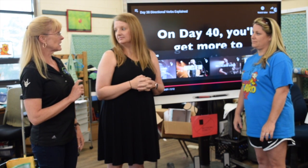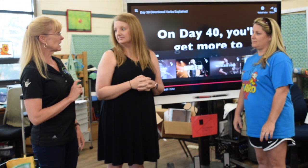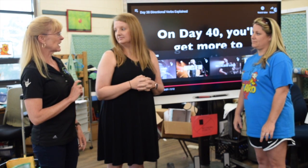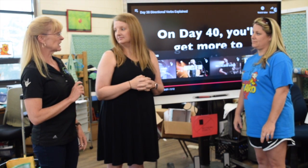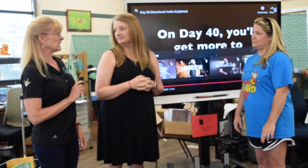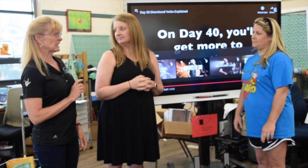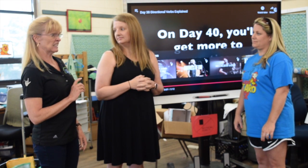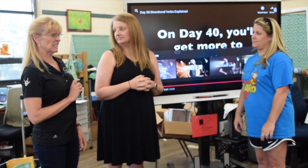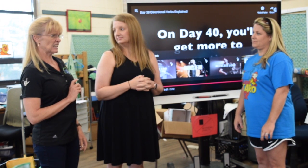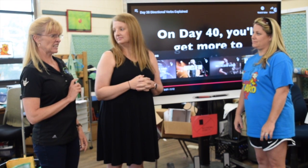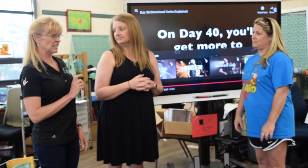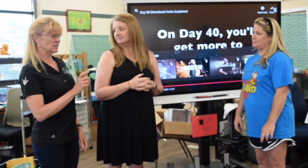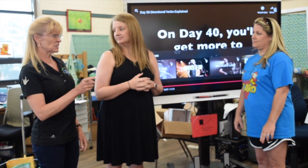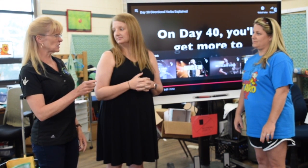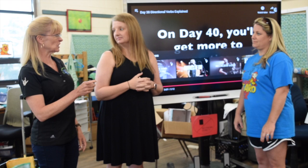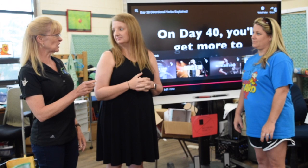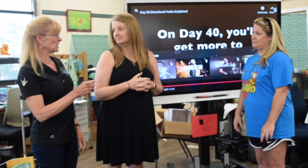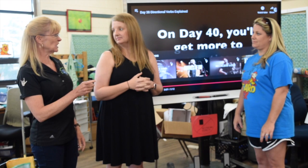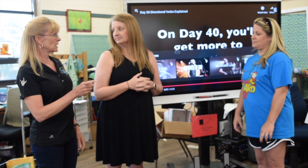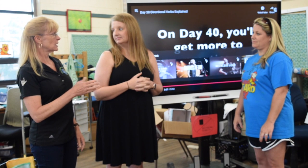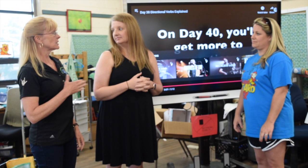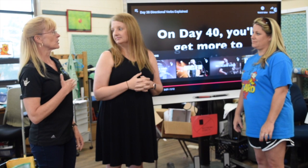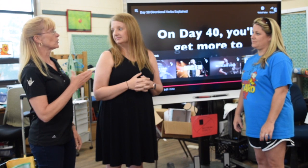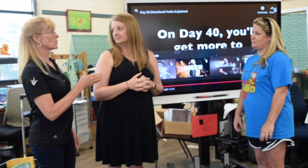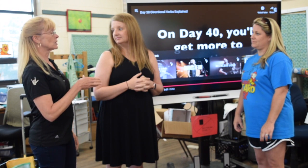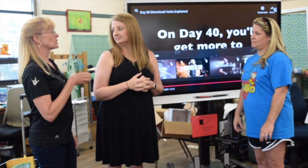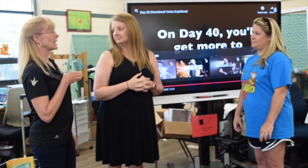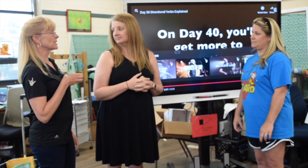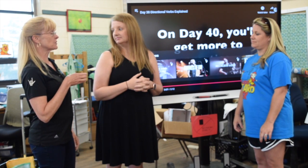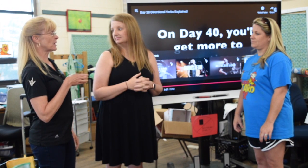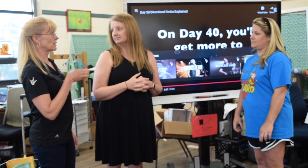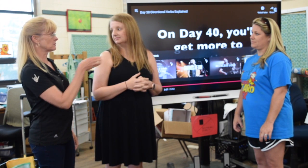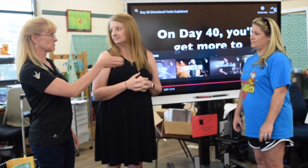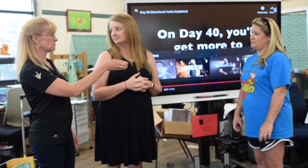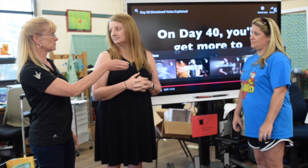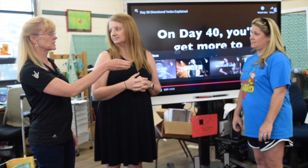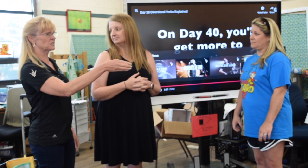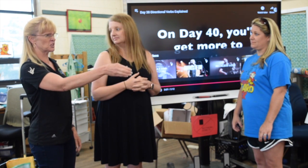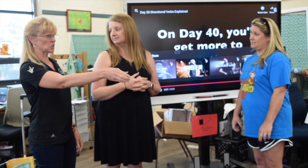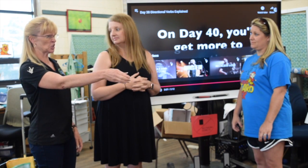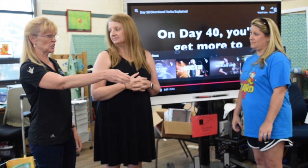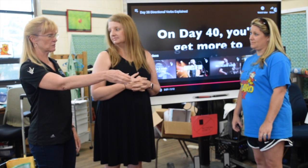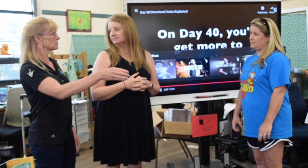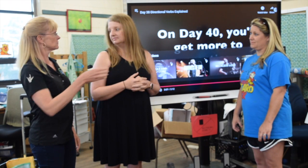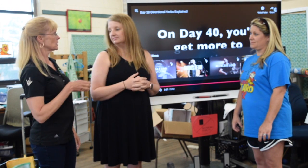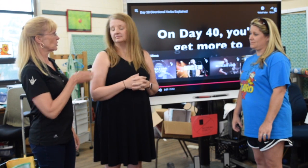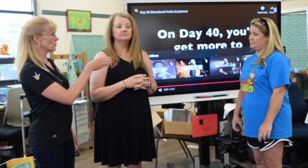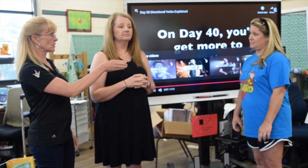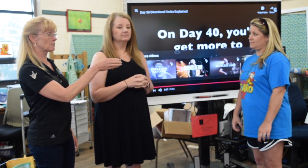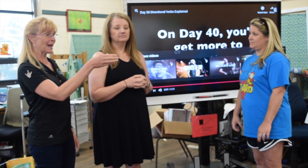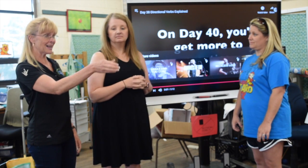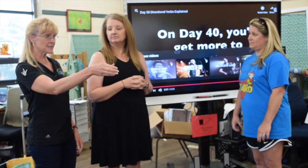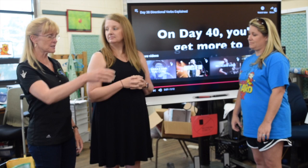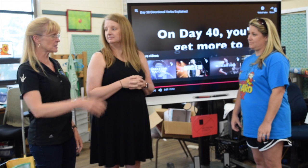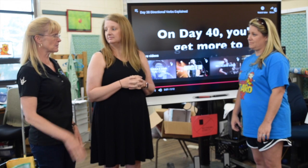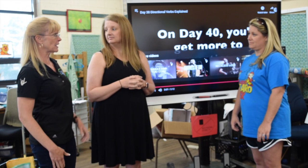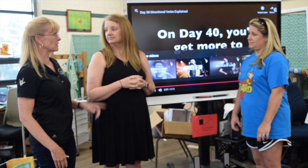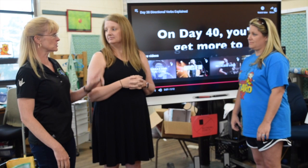can I give it to her? So you're gonna classify, give it to her. You're gonna pass it to somebody else. You're